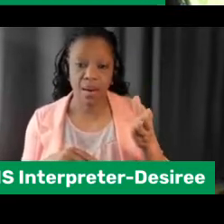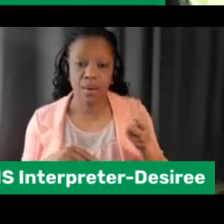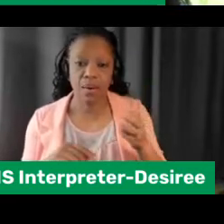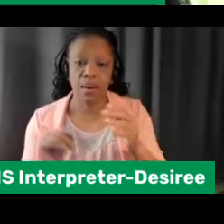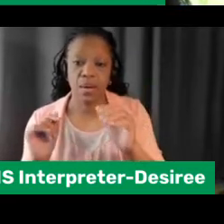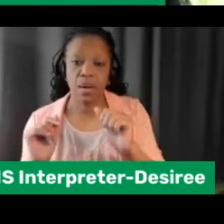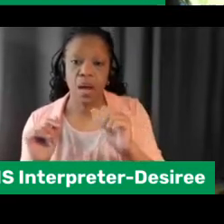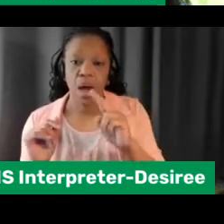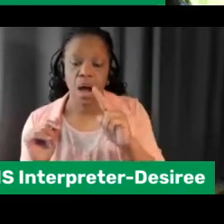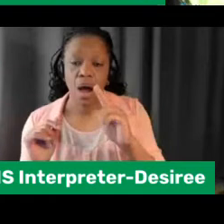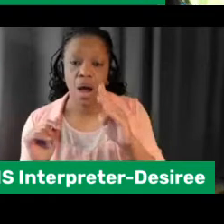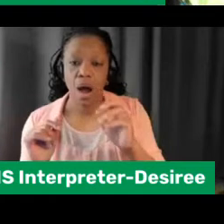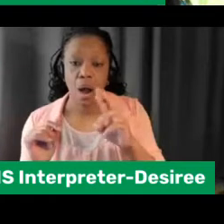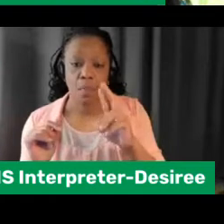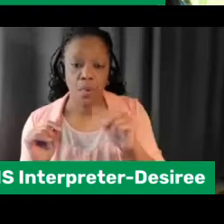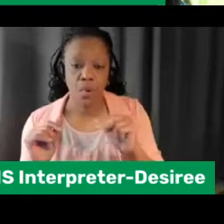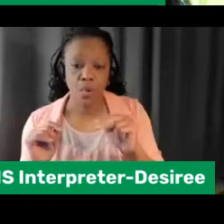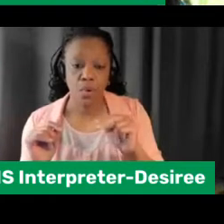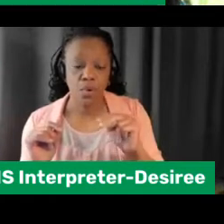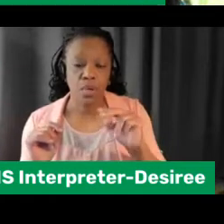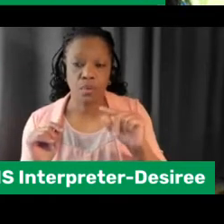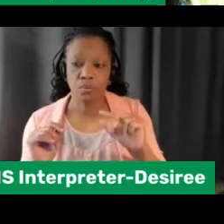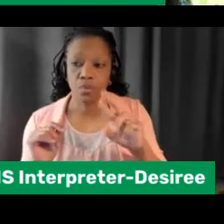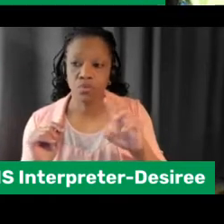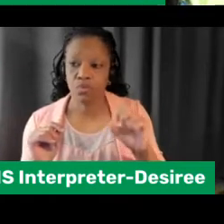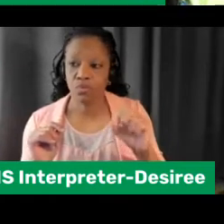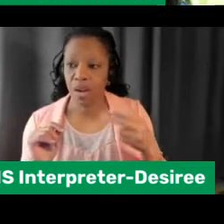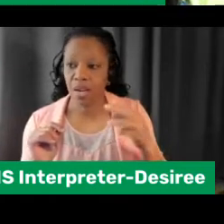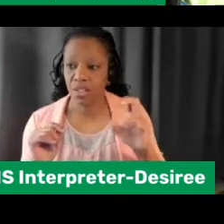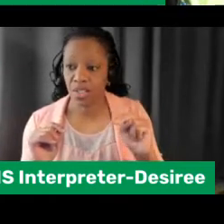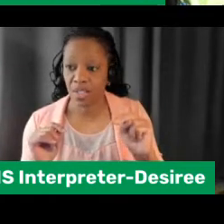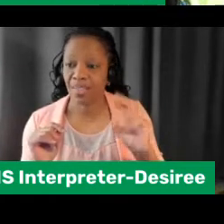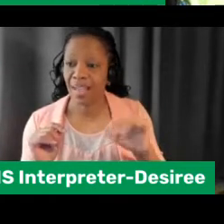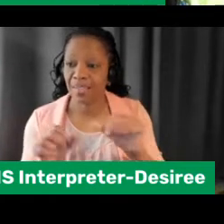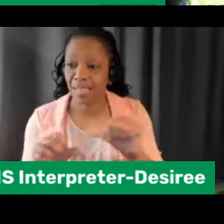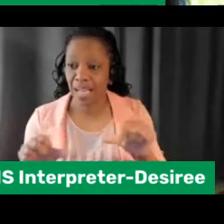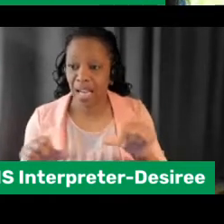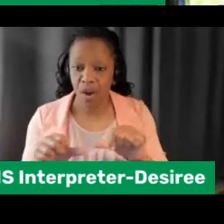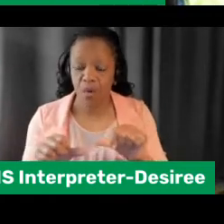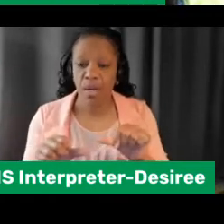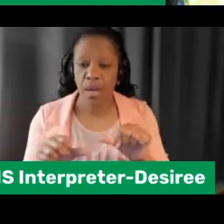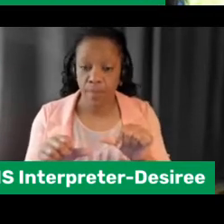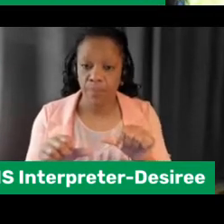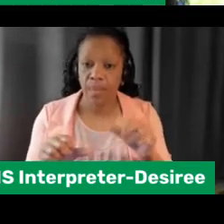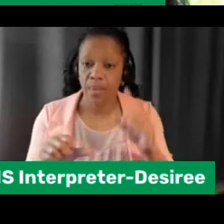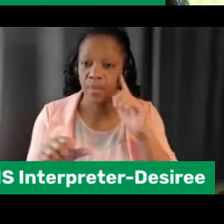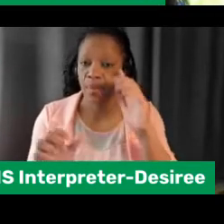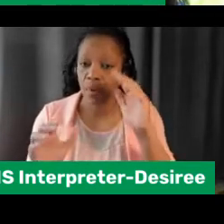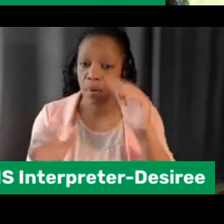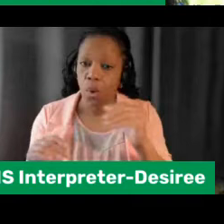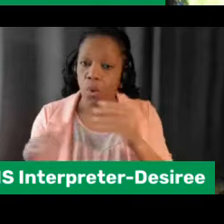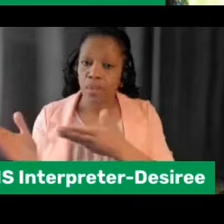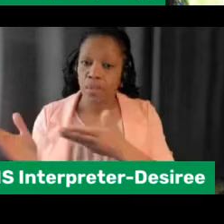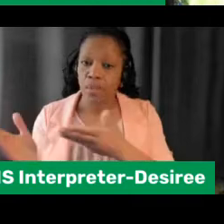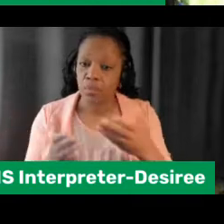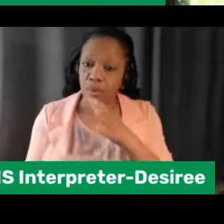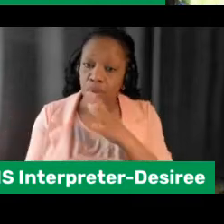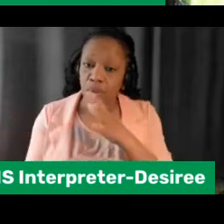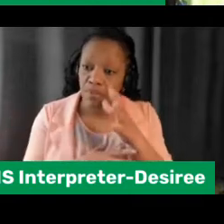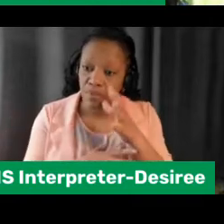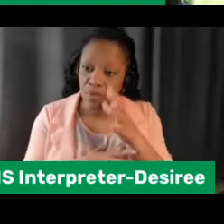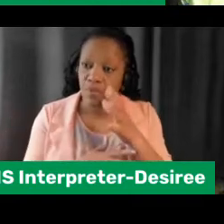Those are the areas that they're looking for, but they're hoping to bring fresh produce to their own community through